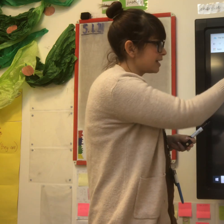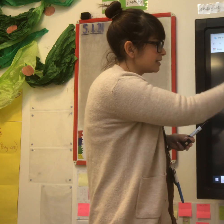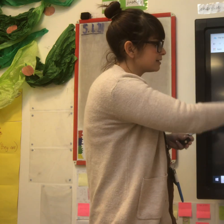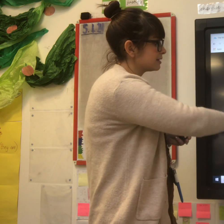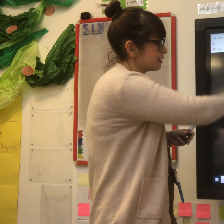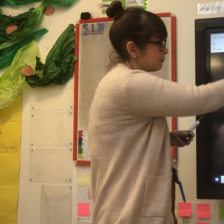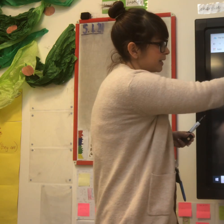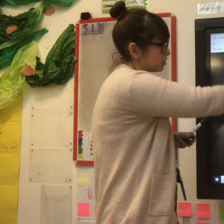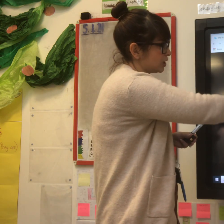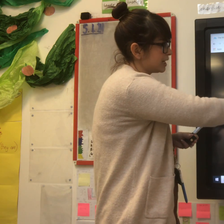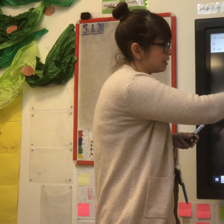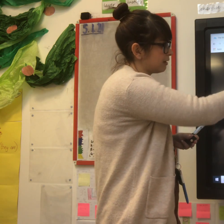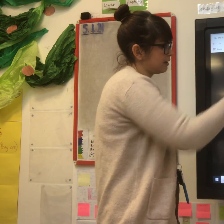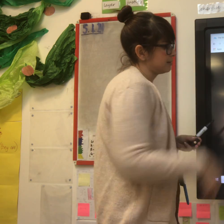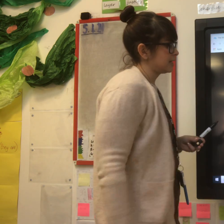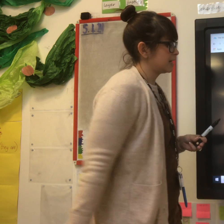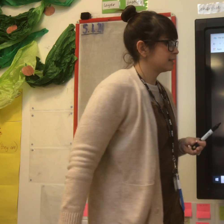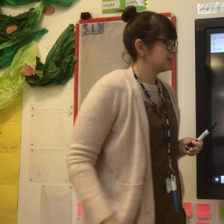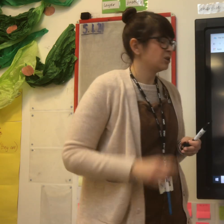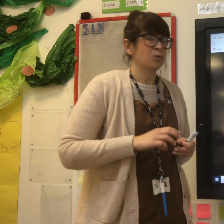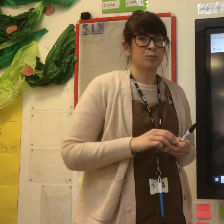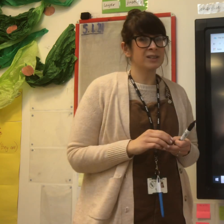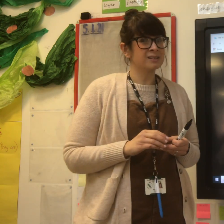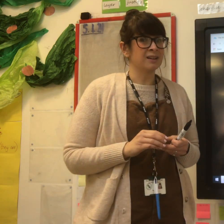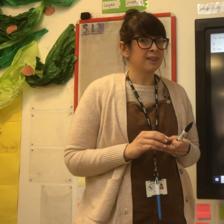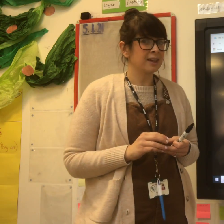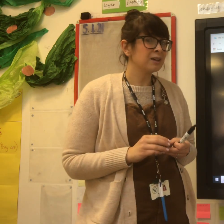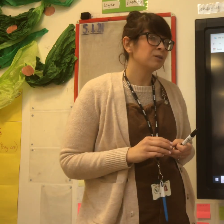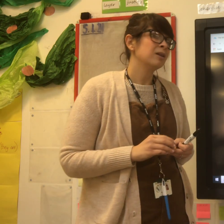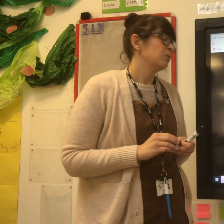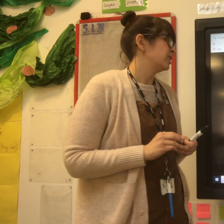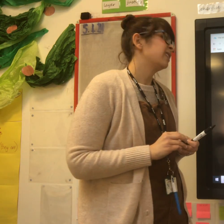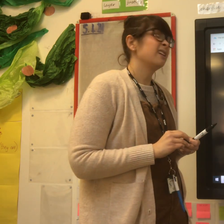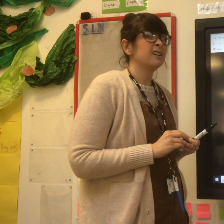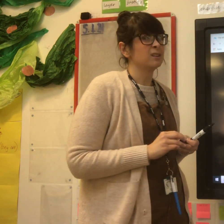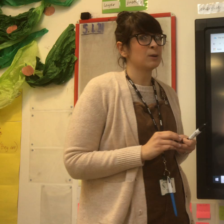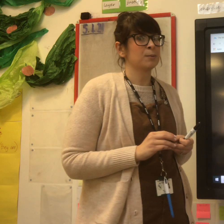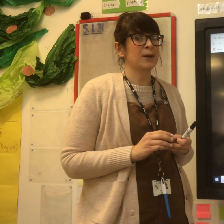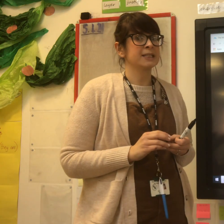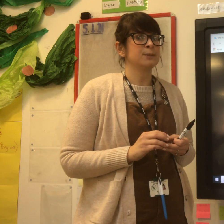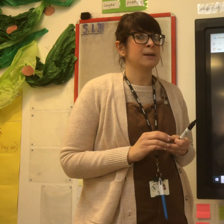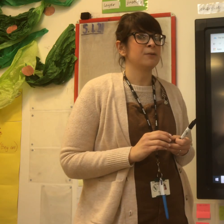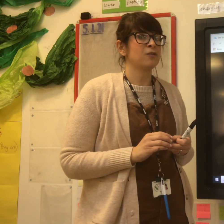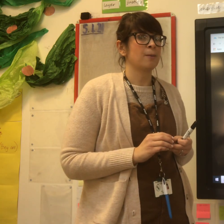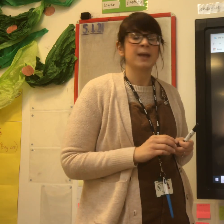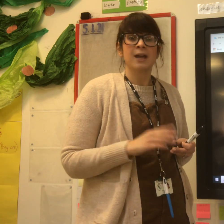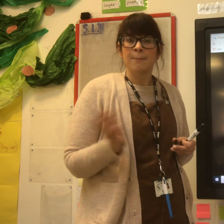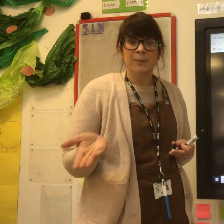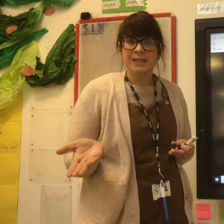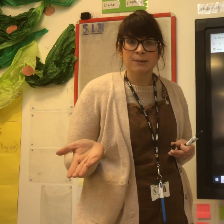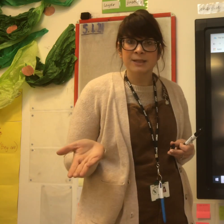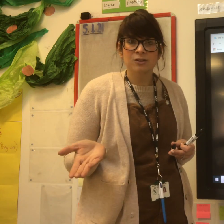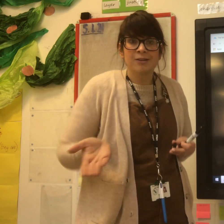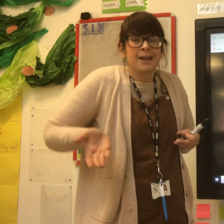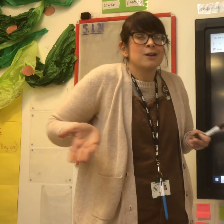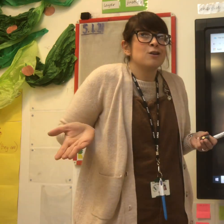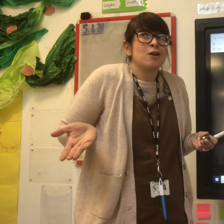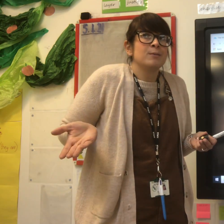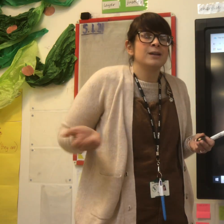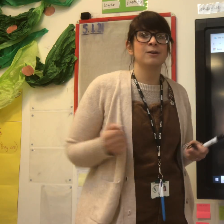this picture here is in a city called Bristol, I think, which I think is where Banksy may be from. But it's a mystery. Nobody knows